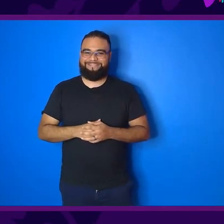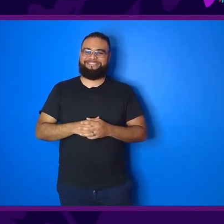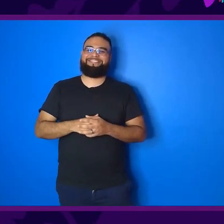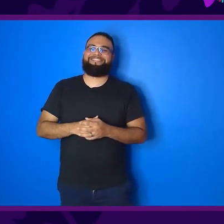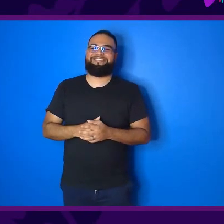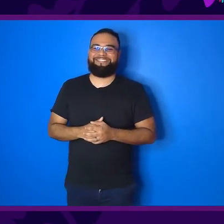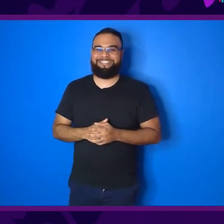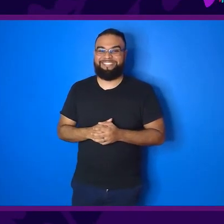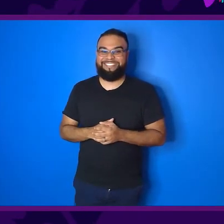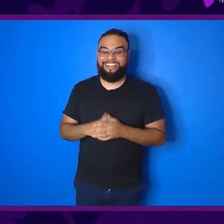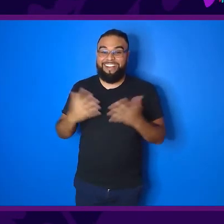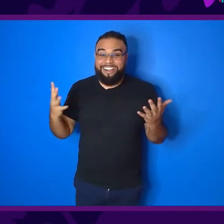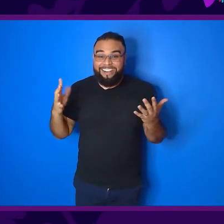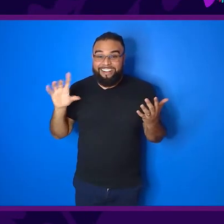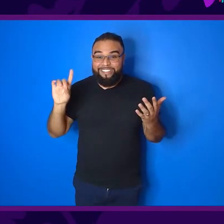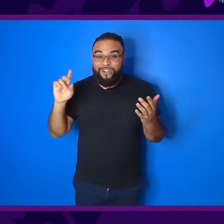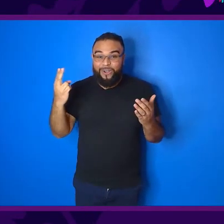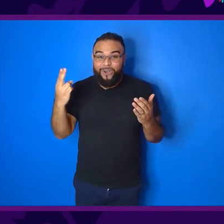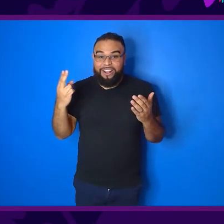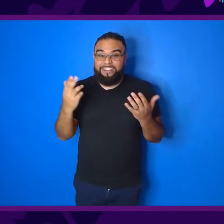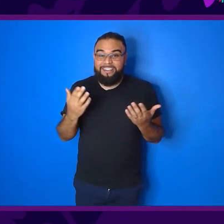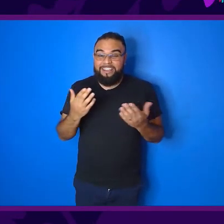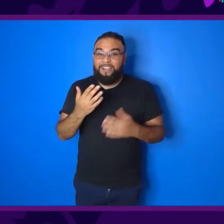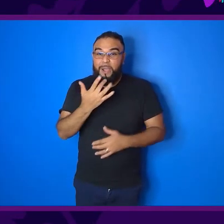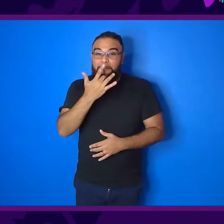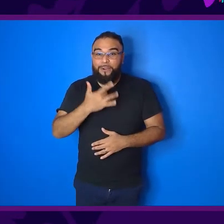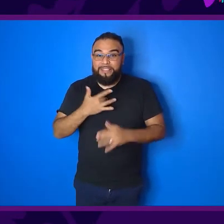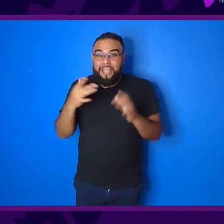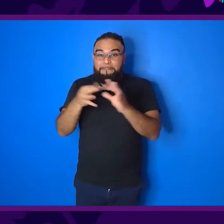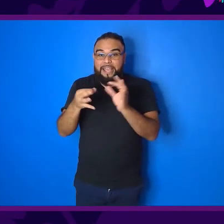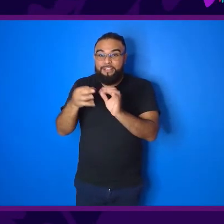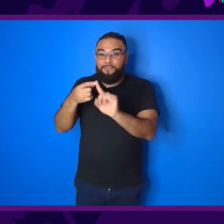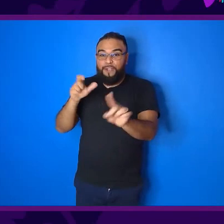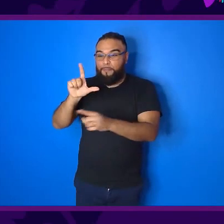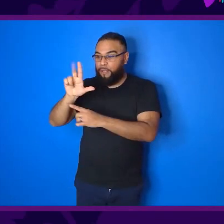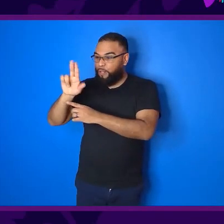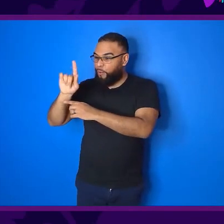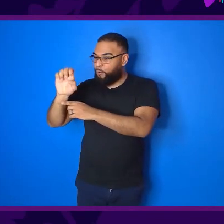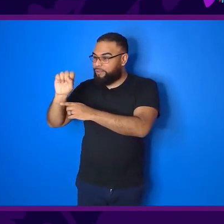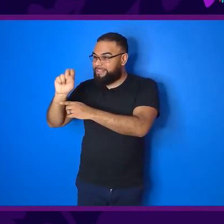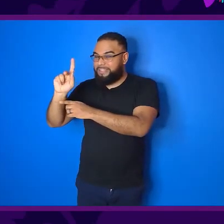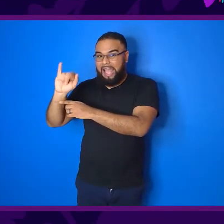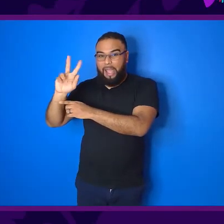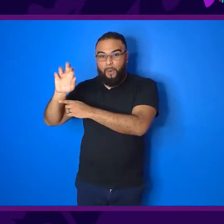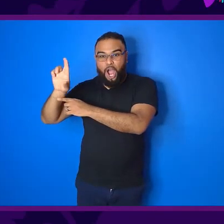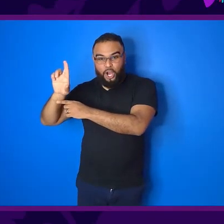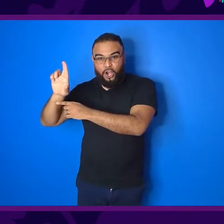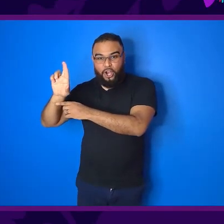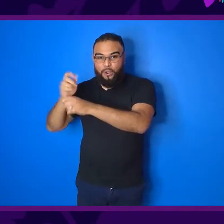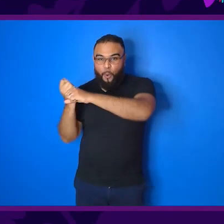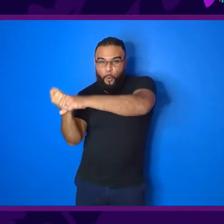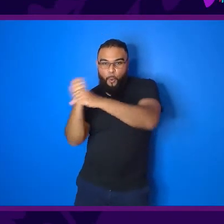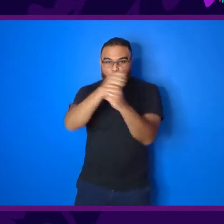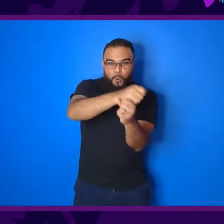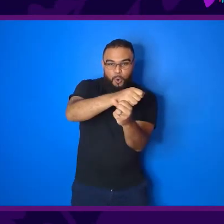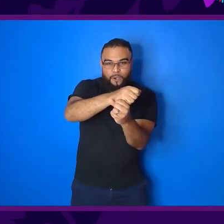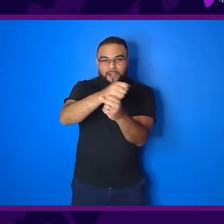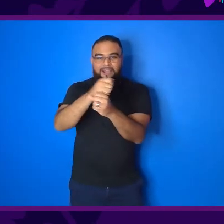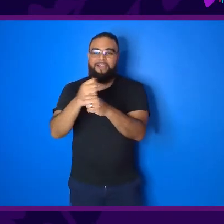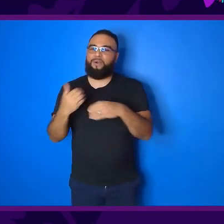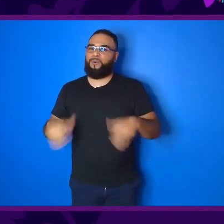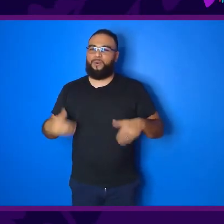Dolores, you got a birthday message from Luke Skywalker. As a sci-fi nerd, I feel like it's my birthday